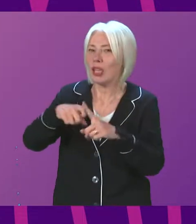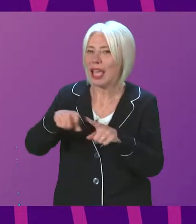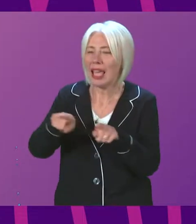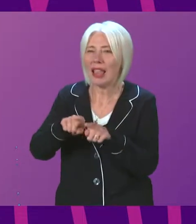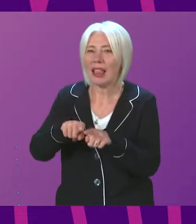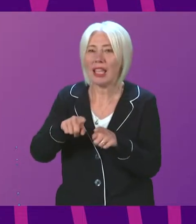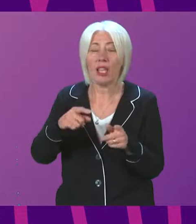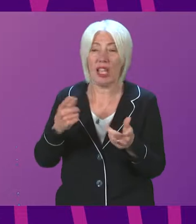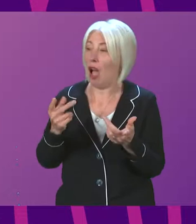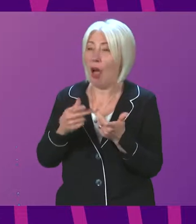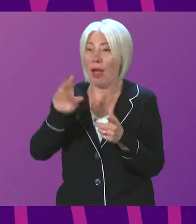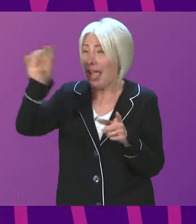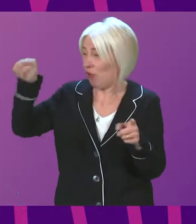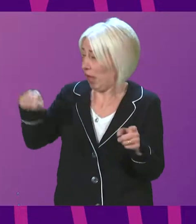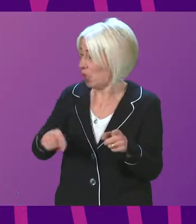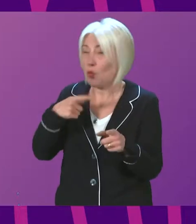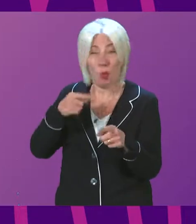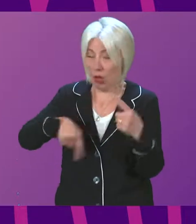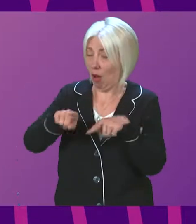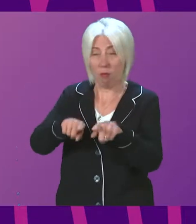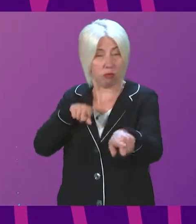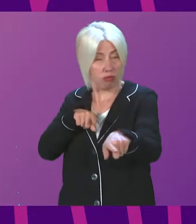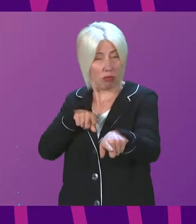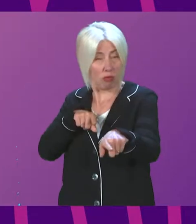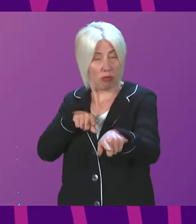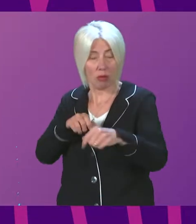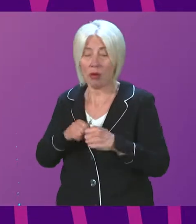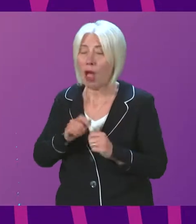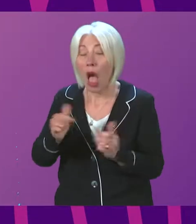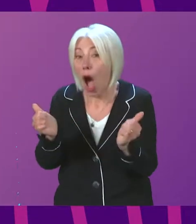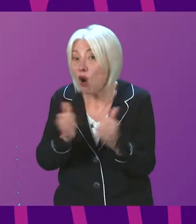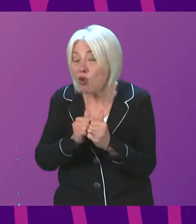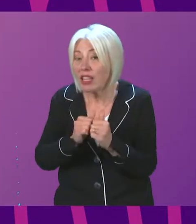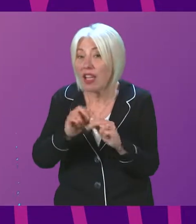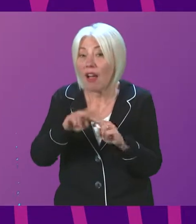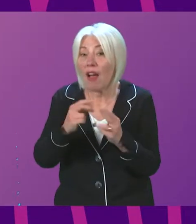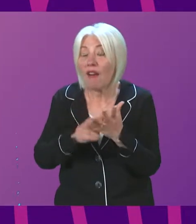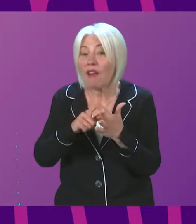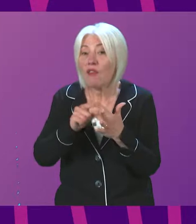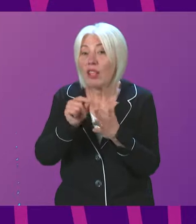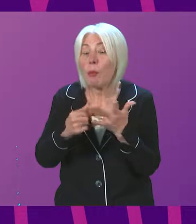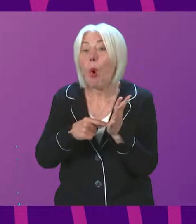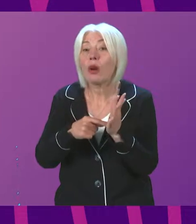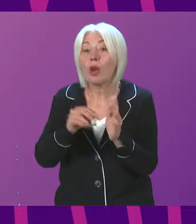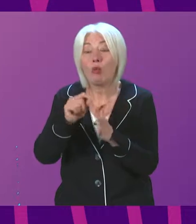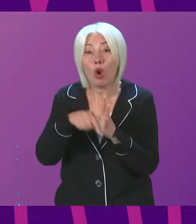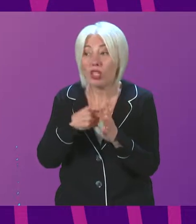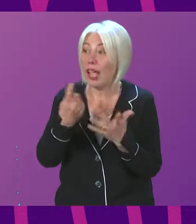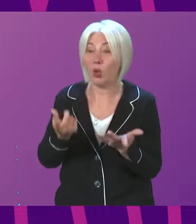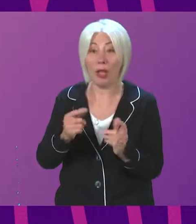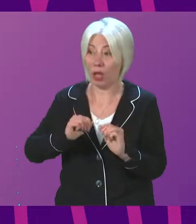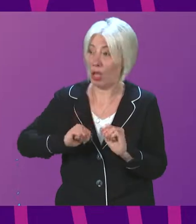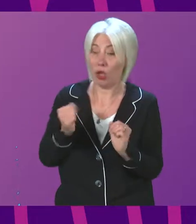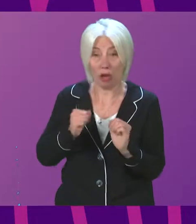Redcar and Thames. Does the First Minister agree that the freeports project shows what can be achieved when both Scotland's governments